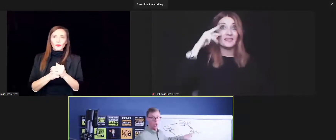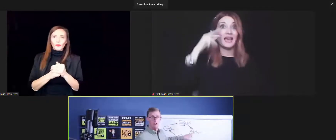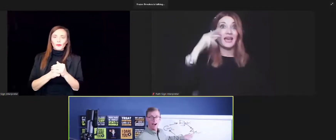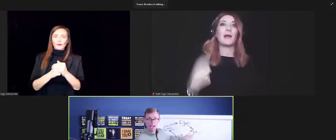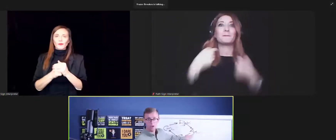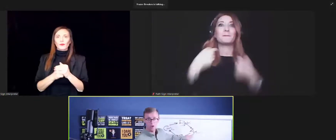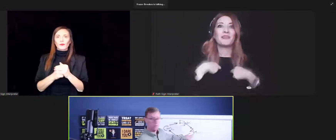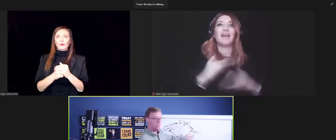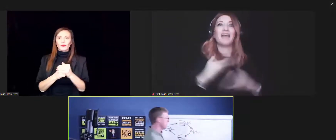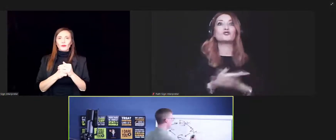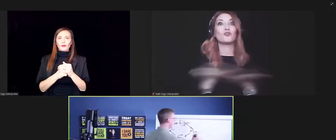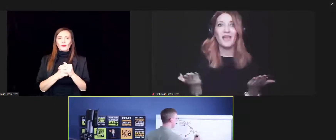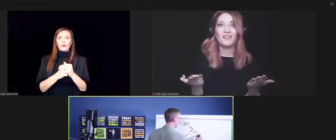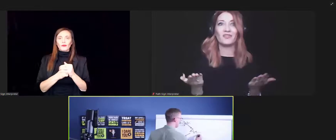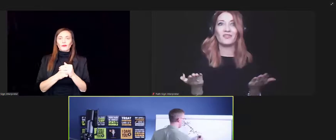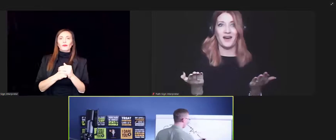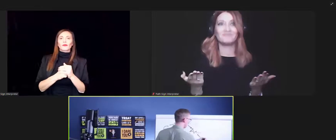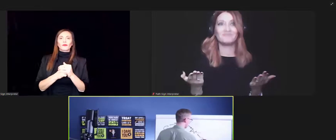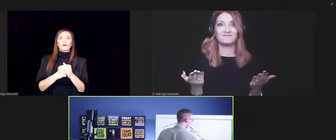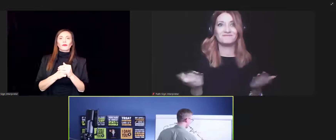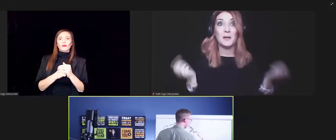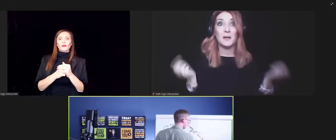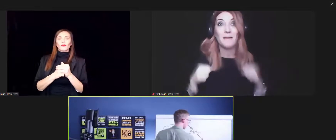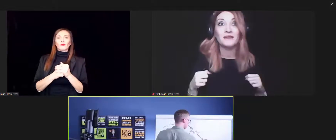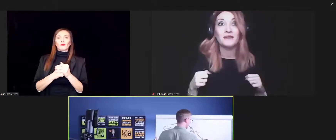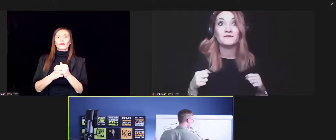A lot of action